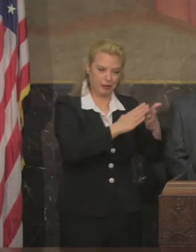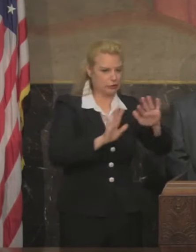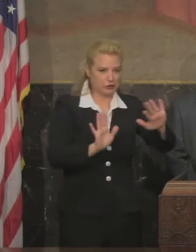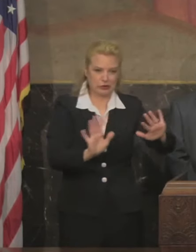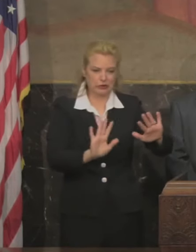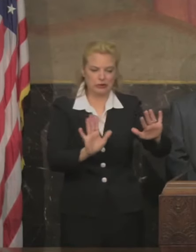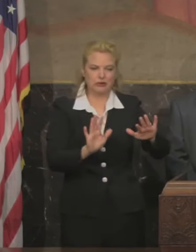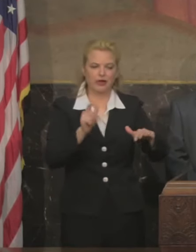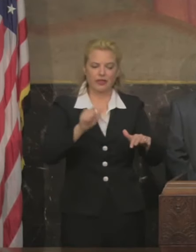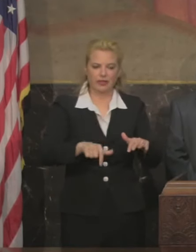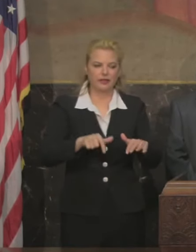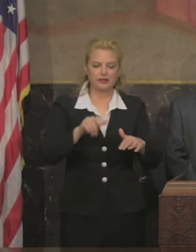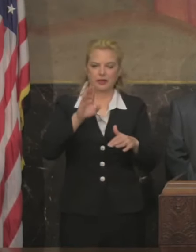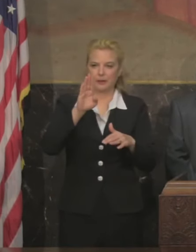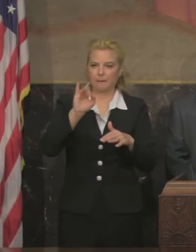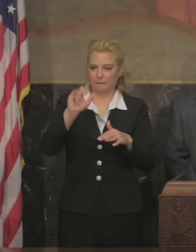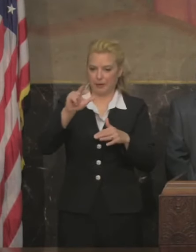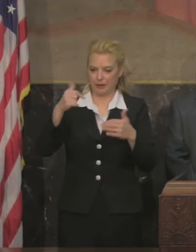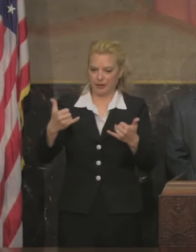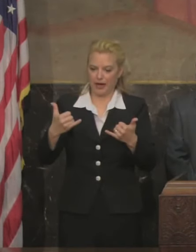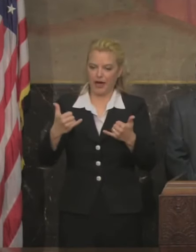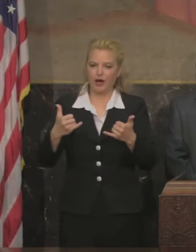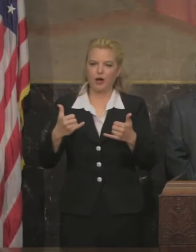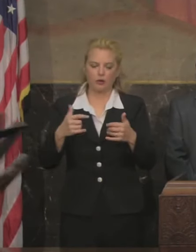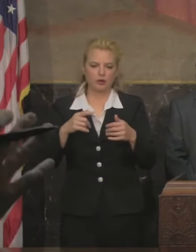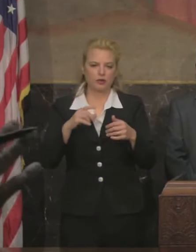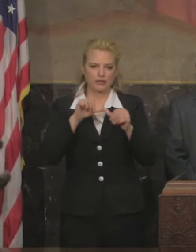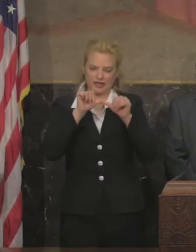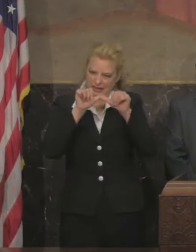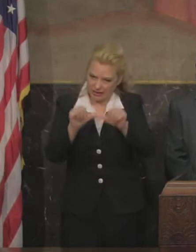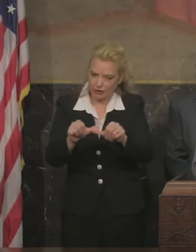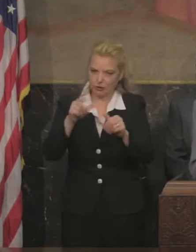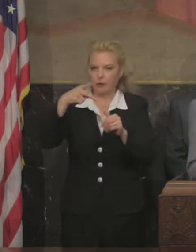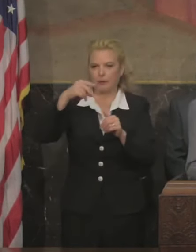this supplemental bill evidences that continued policy.